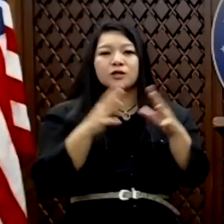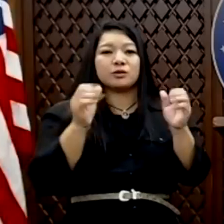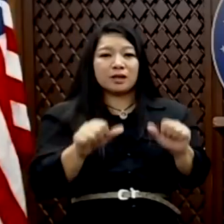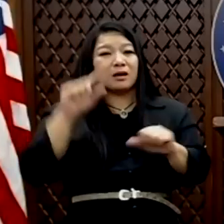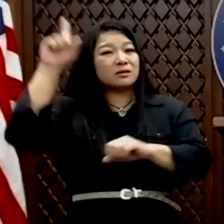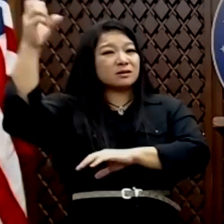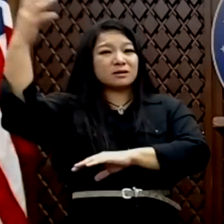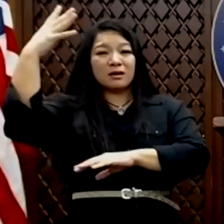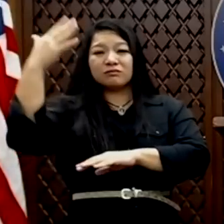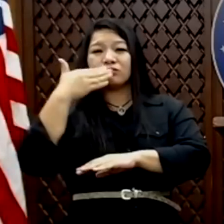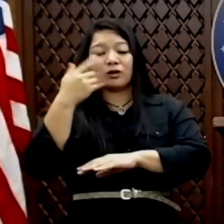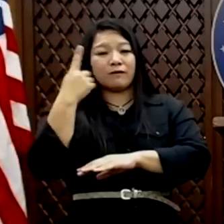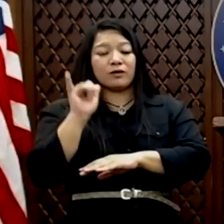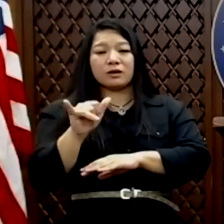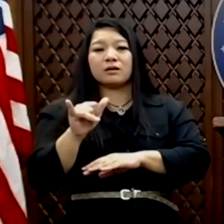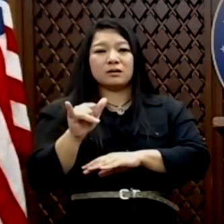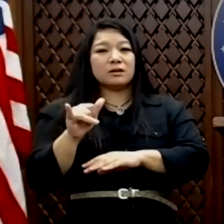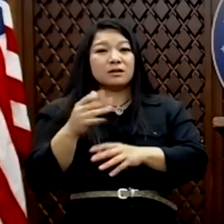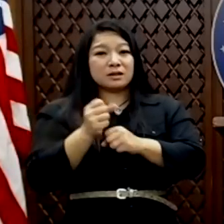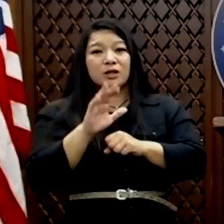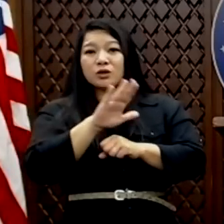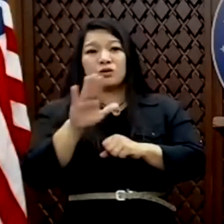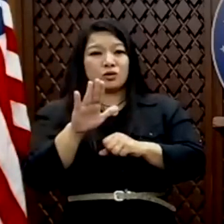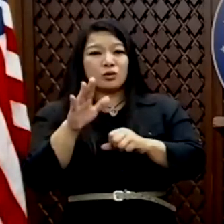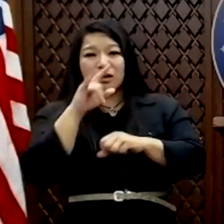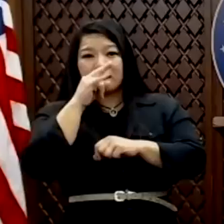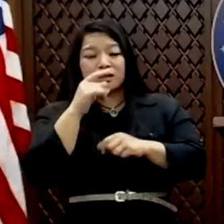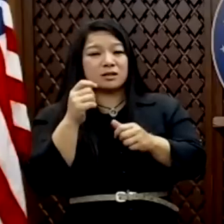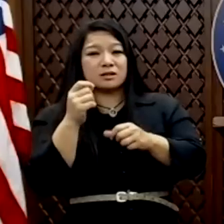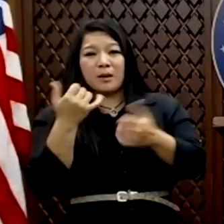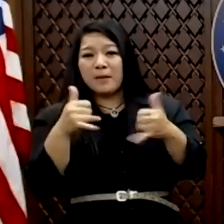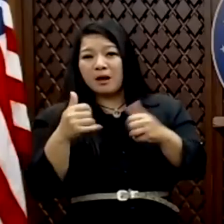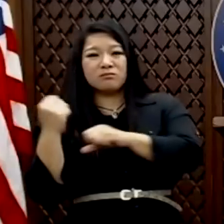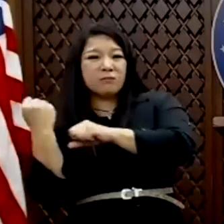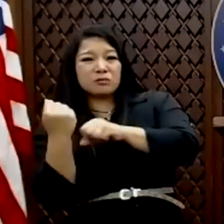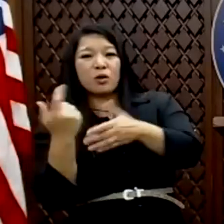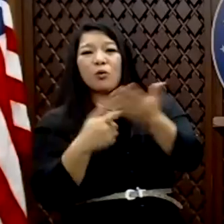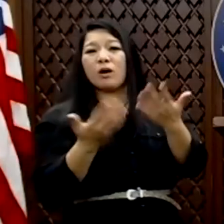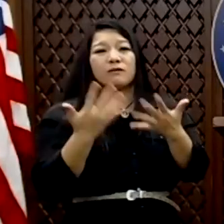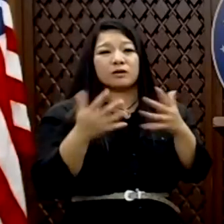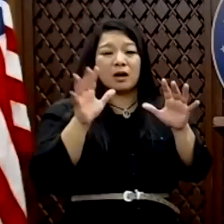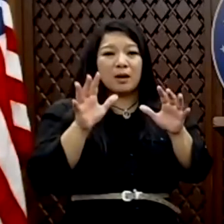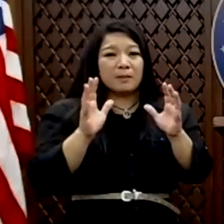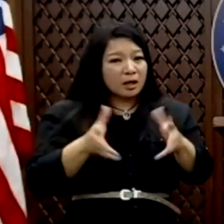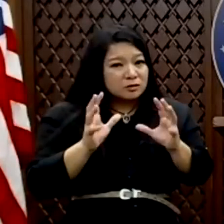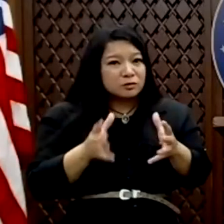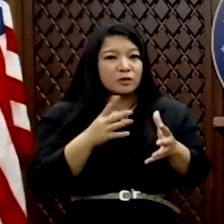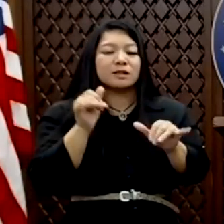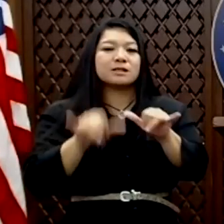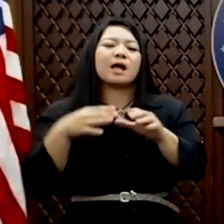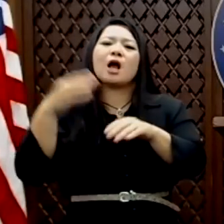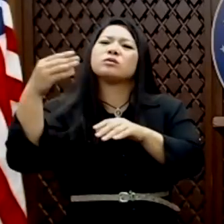sun. So take your kids outside the yard, play baseball, basketball, stay outside,